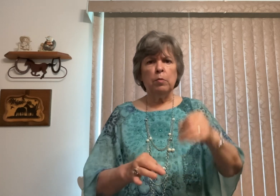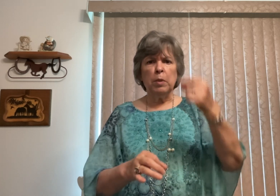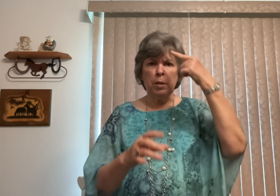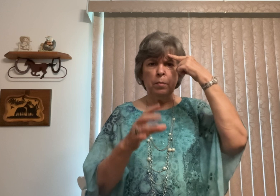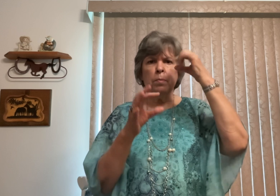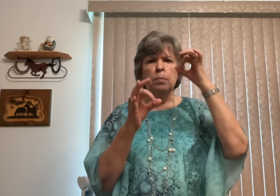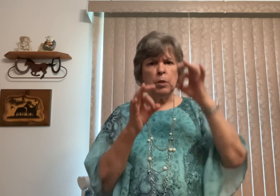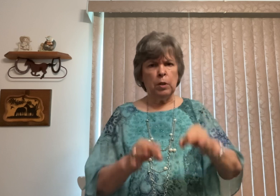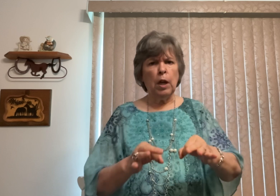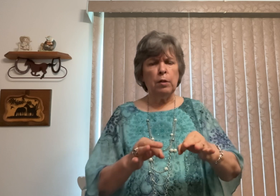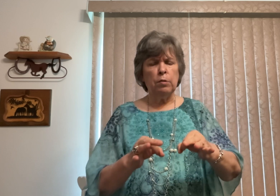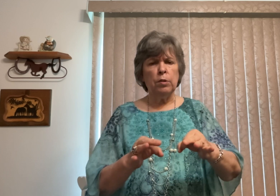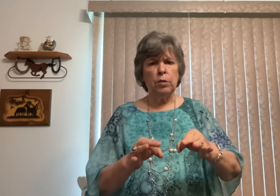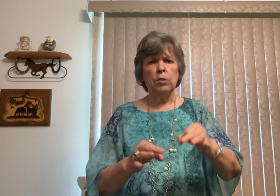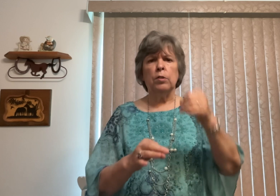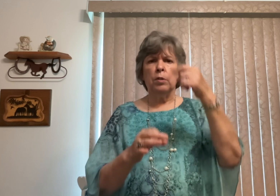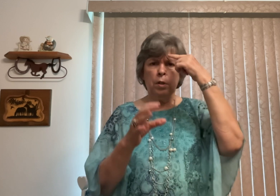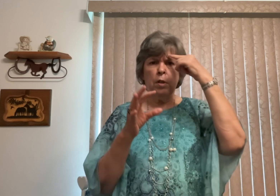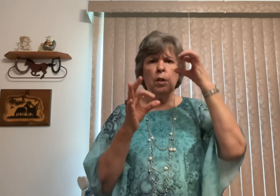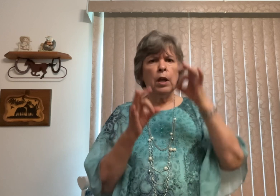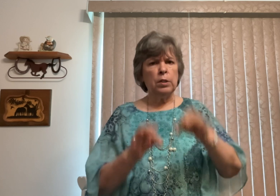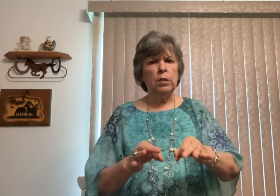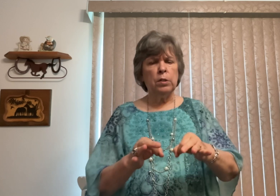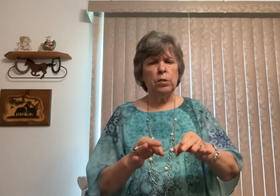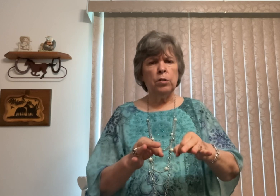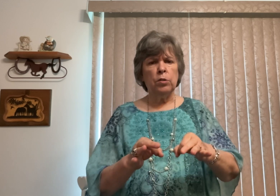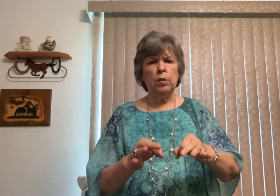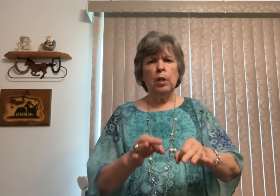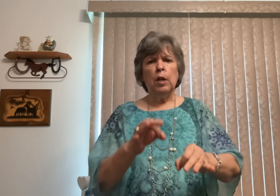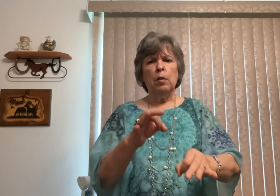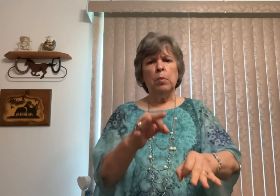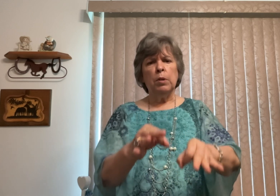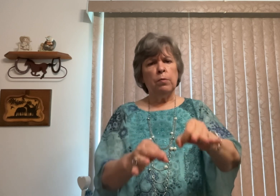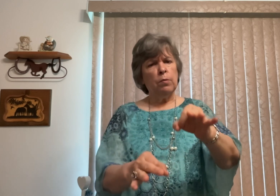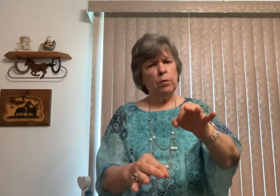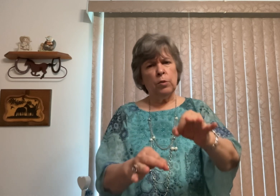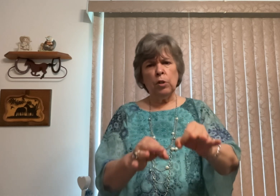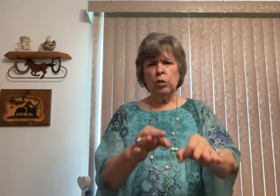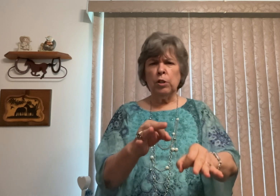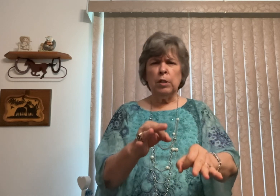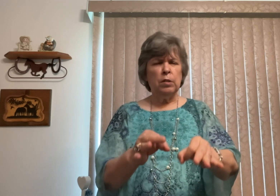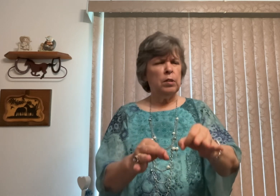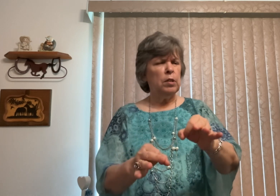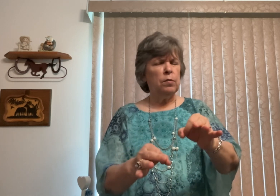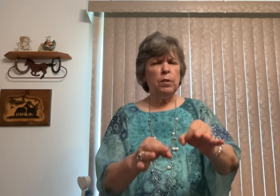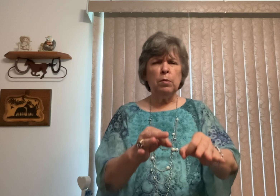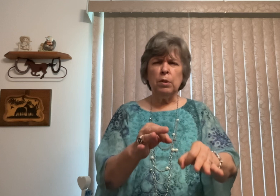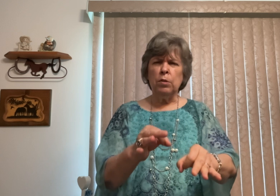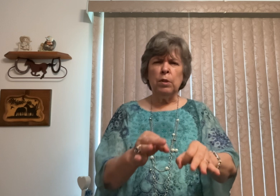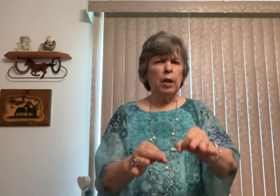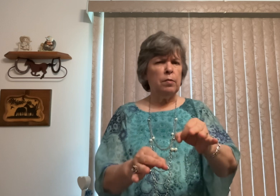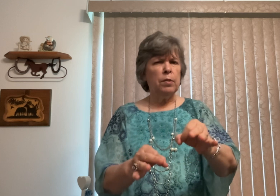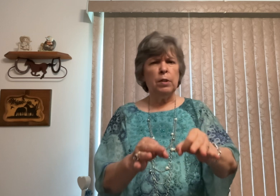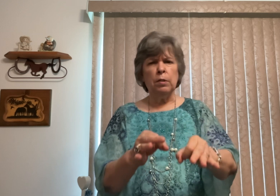firmly. Decide or decision. That's the decision. But judging, it's iffy. We got to figure it